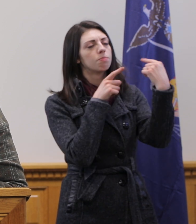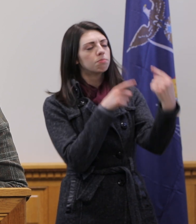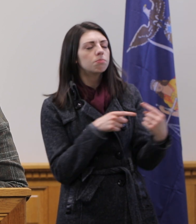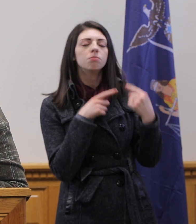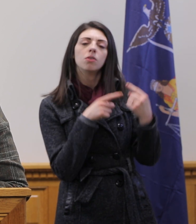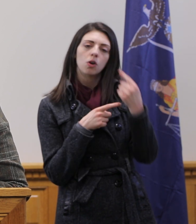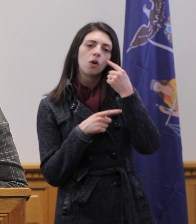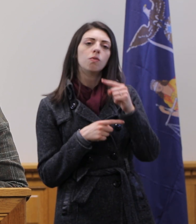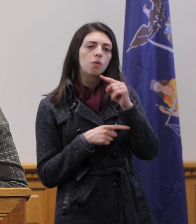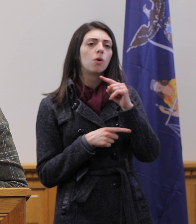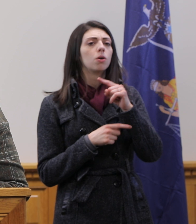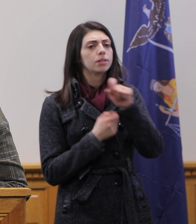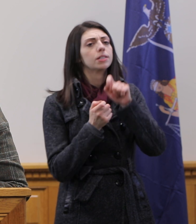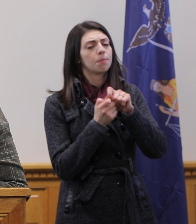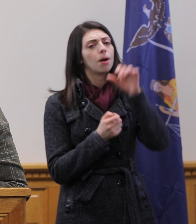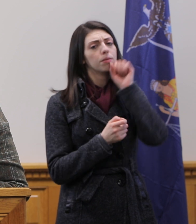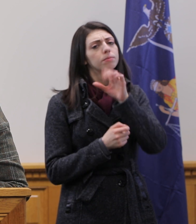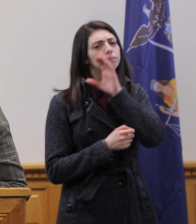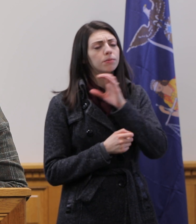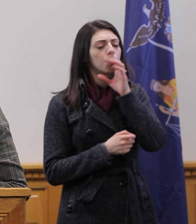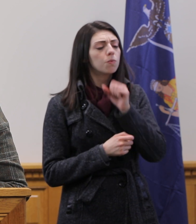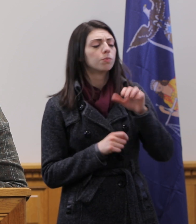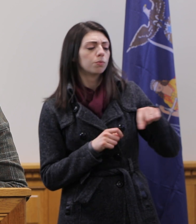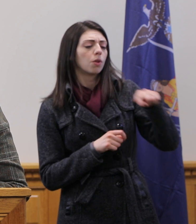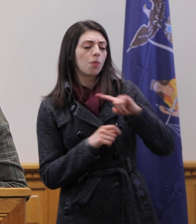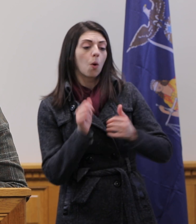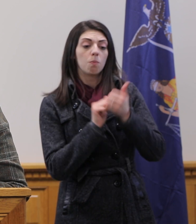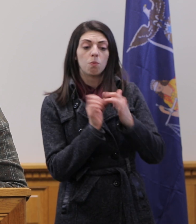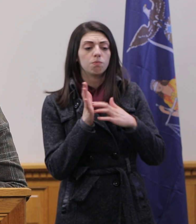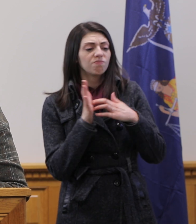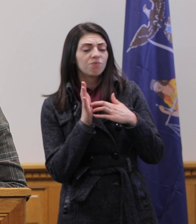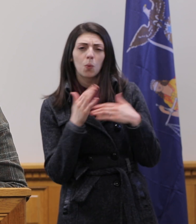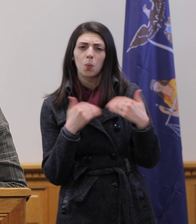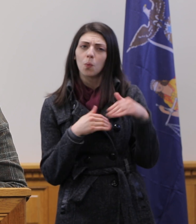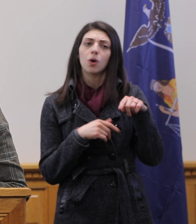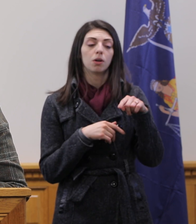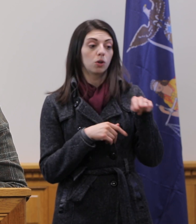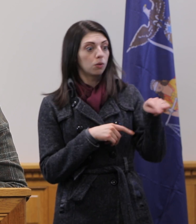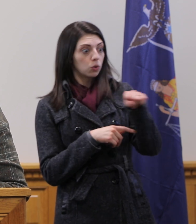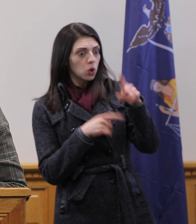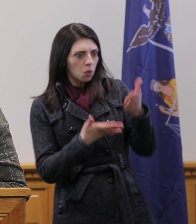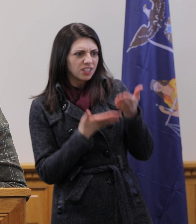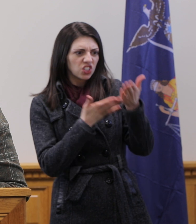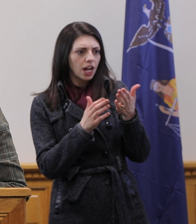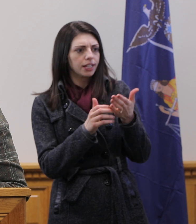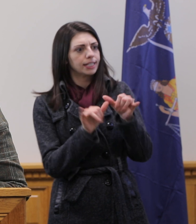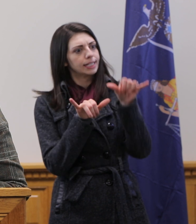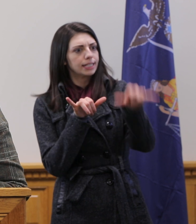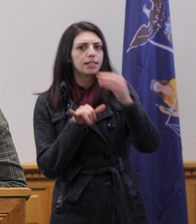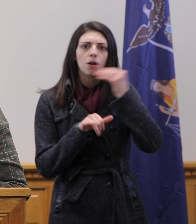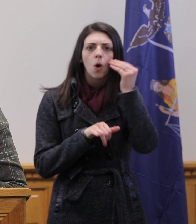elderly. As one of the most vulnerable populations, you have been advised to stay home, stay away from friends and